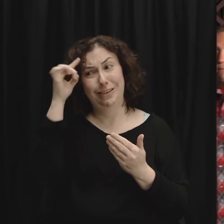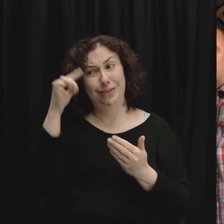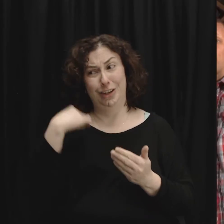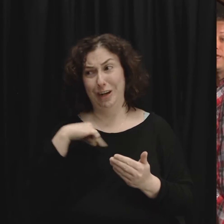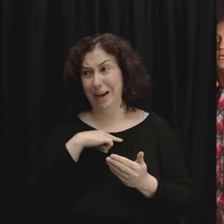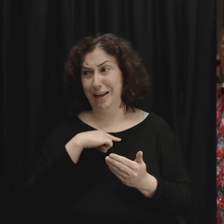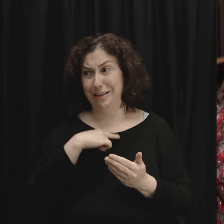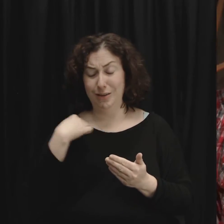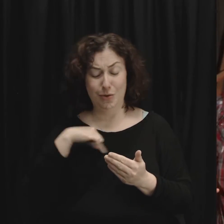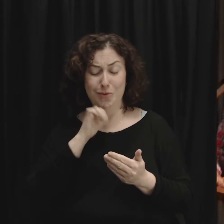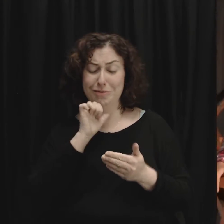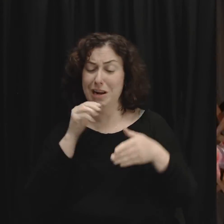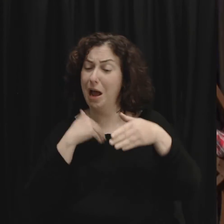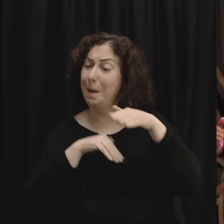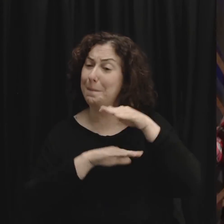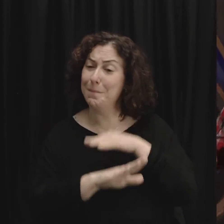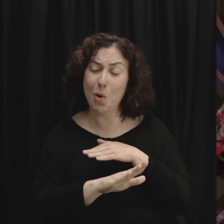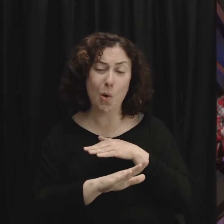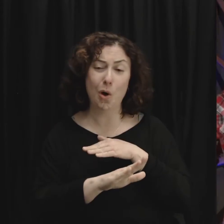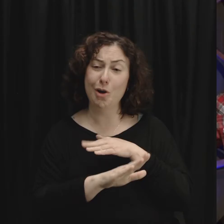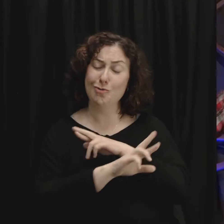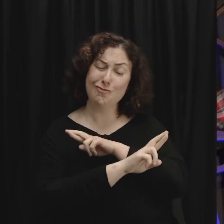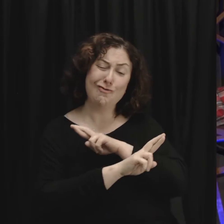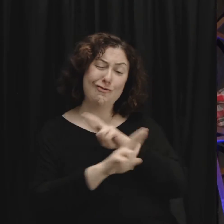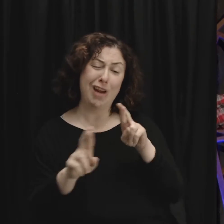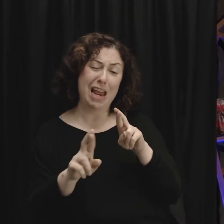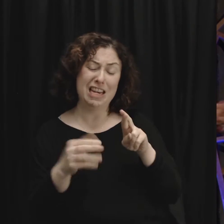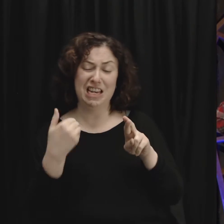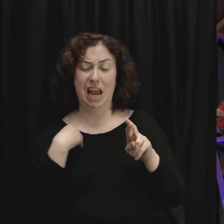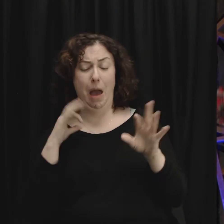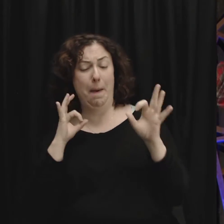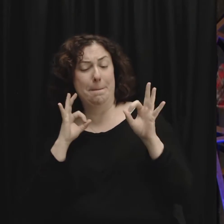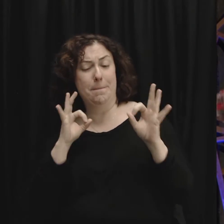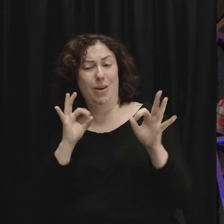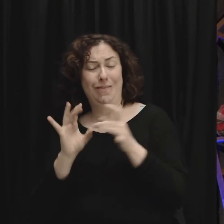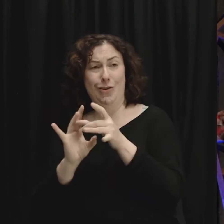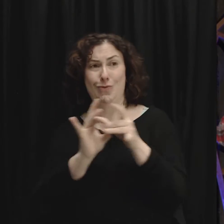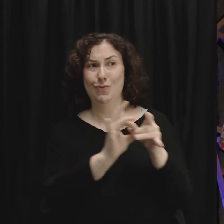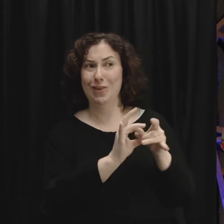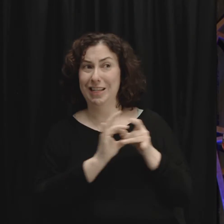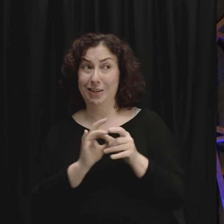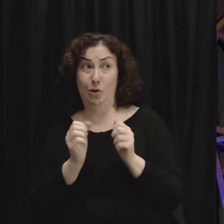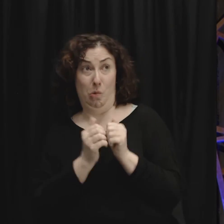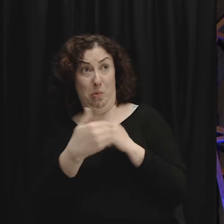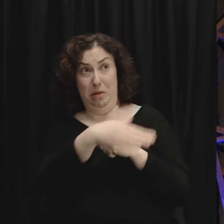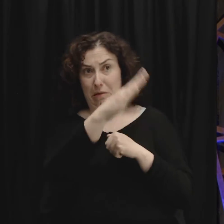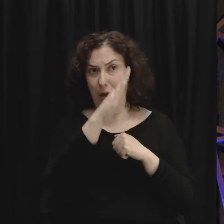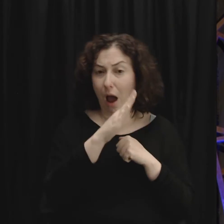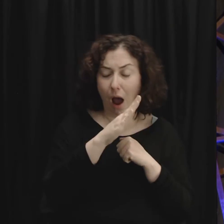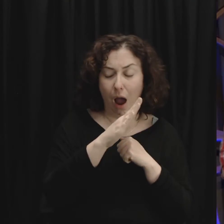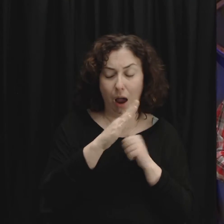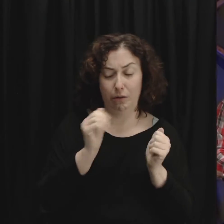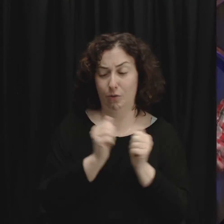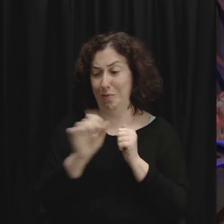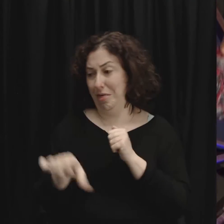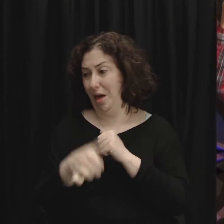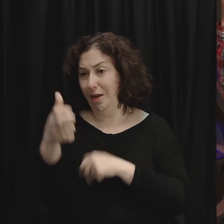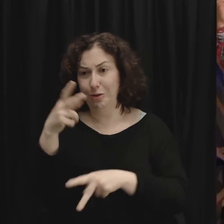not born into the world hardwired to have good relationships with God or with other people. We are born into this world cut off